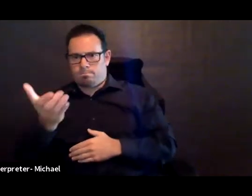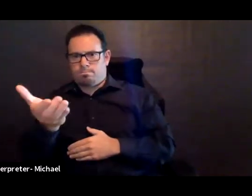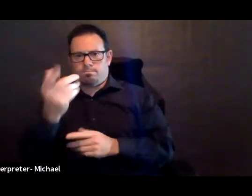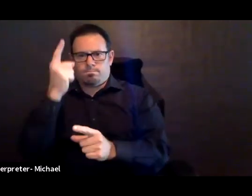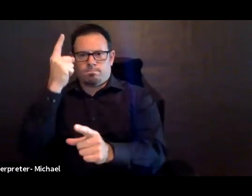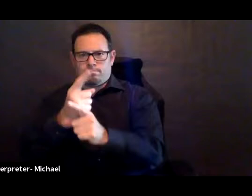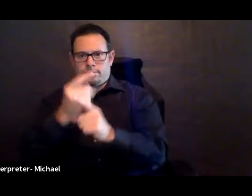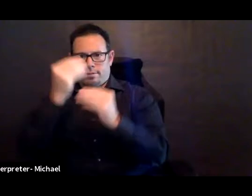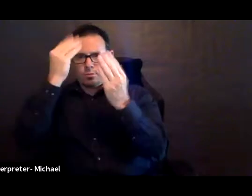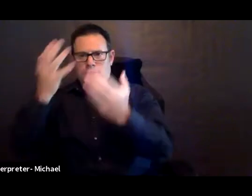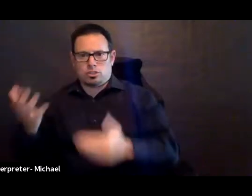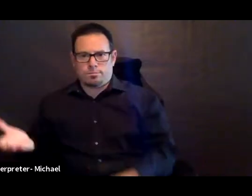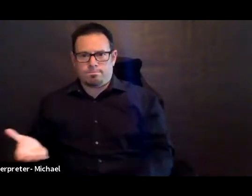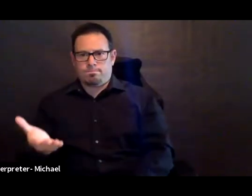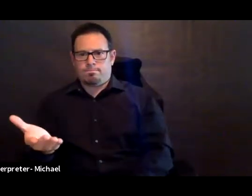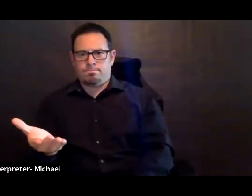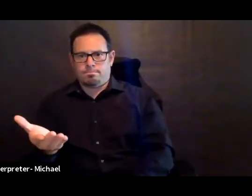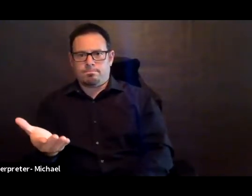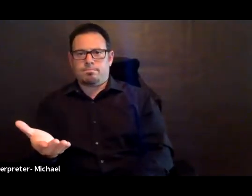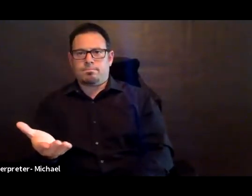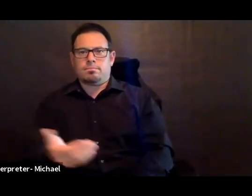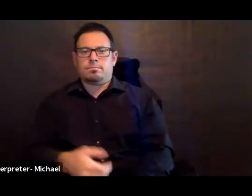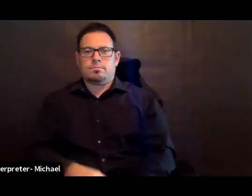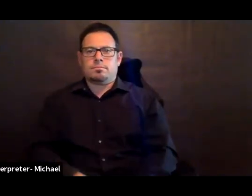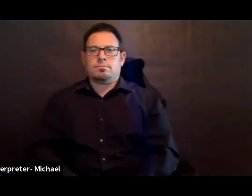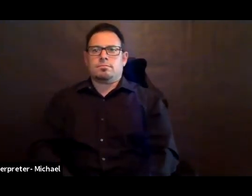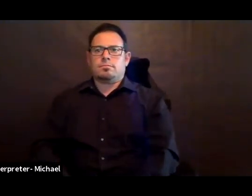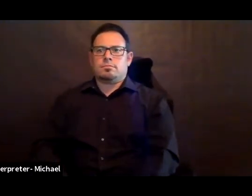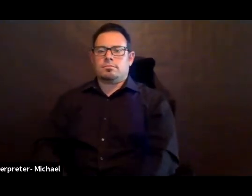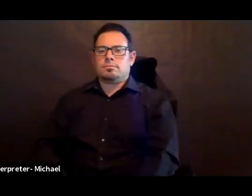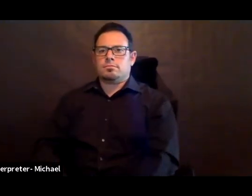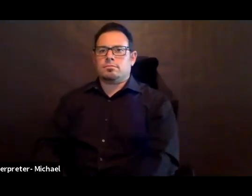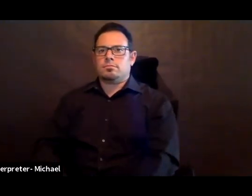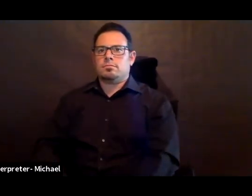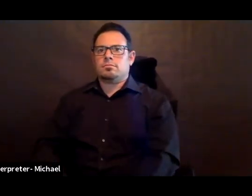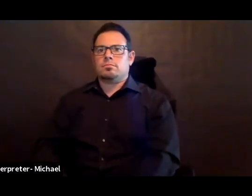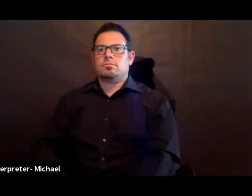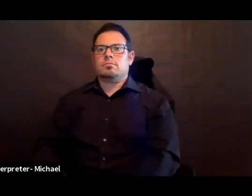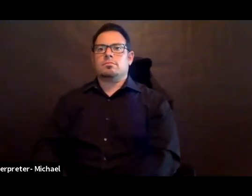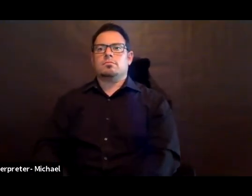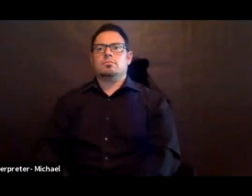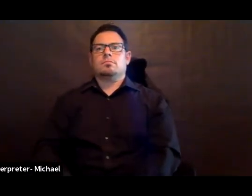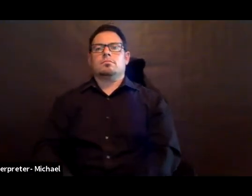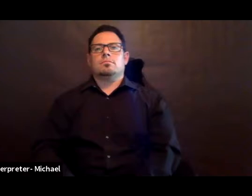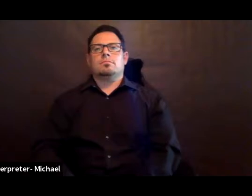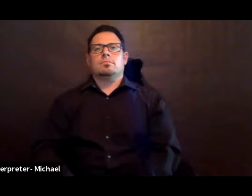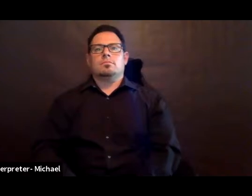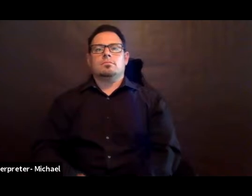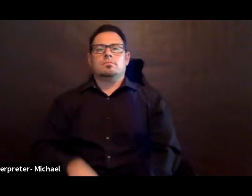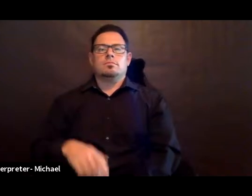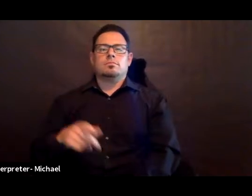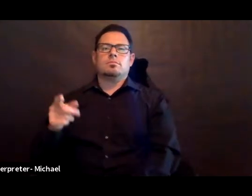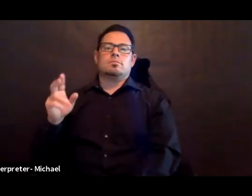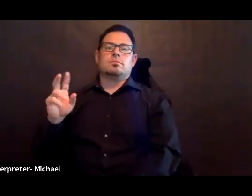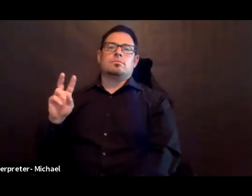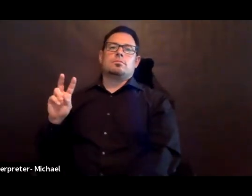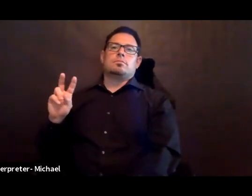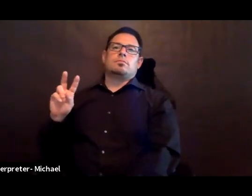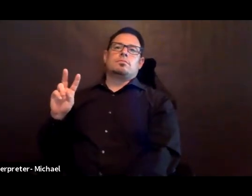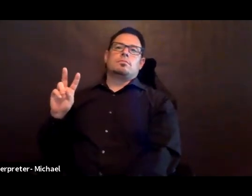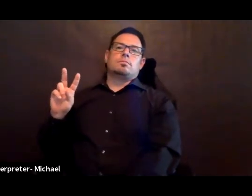variants is just giving a lot of people a reason to take another look and to maybe, consult with their